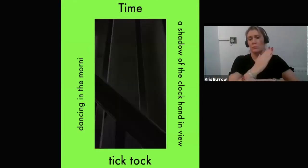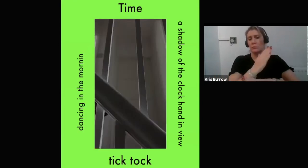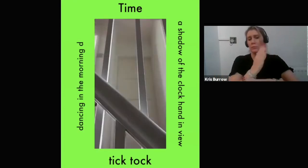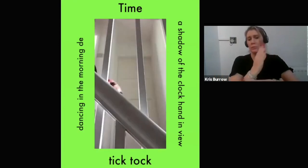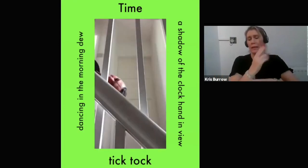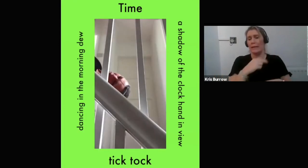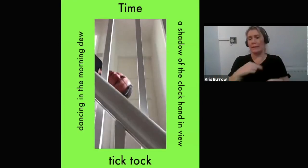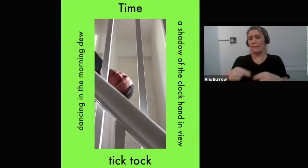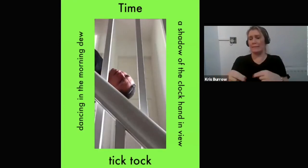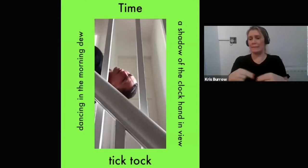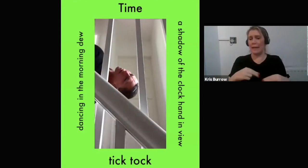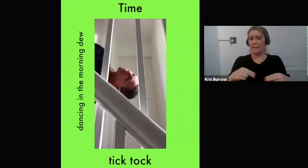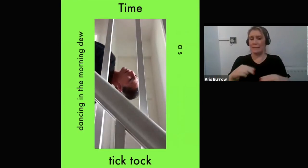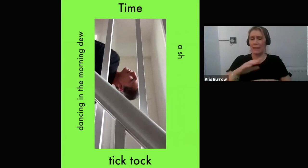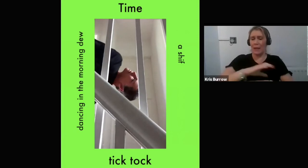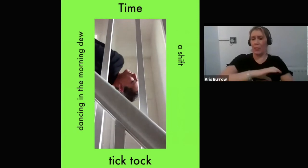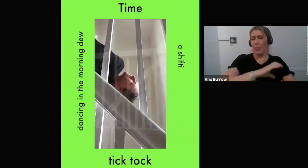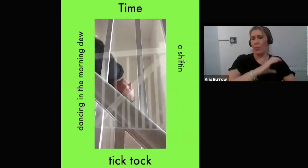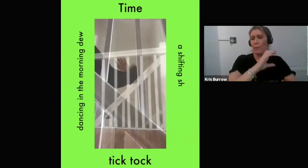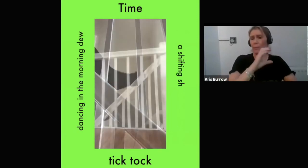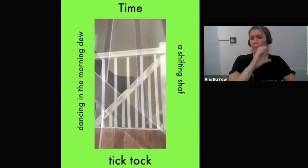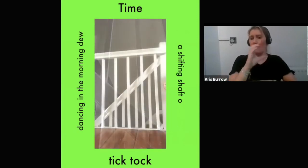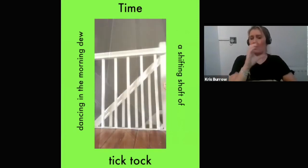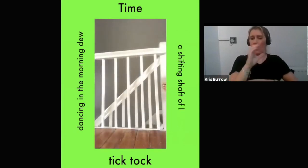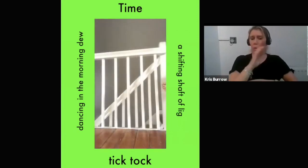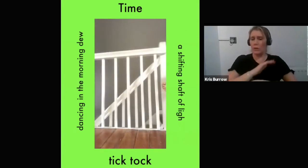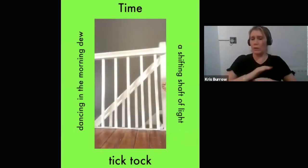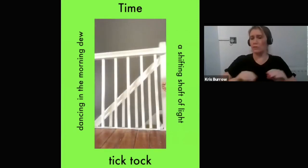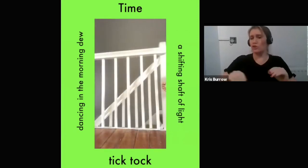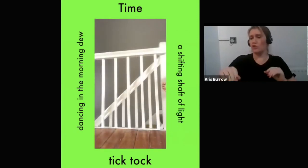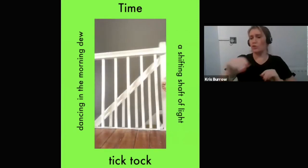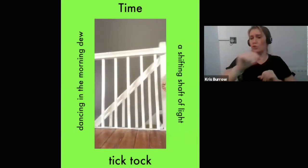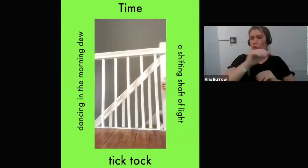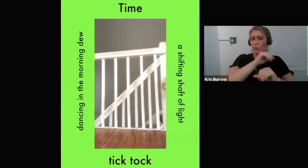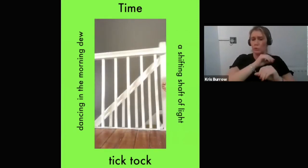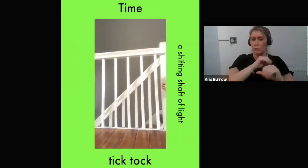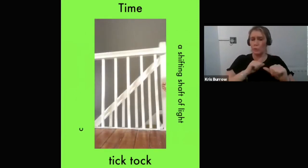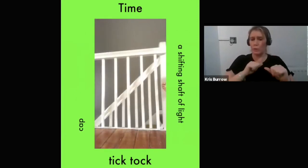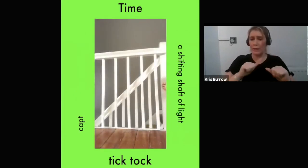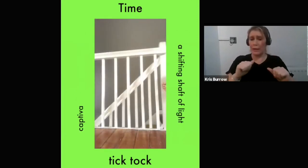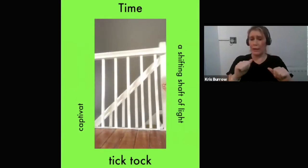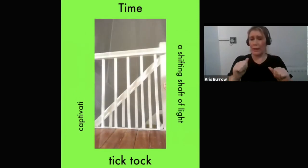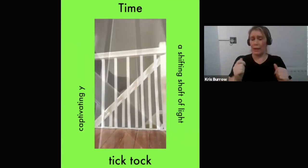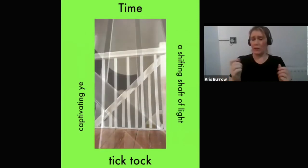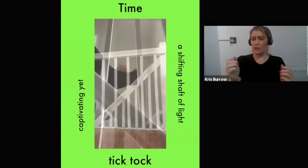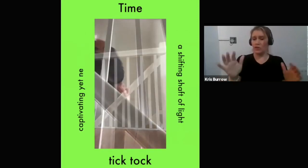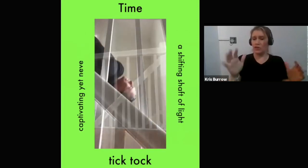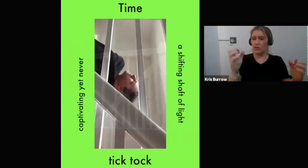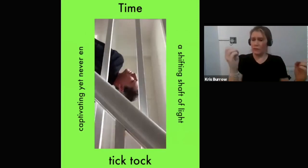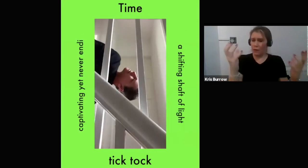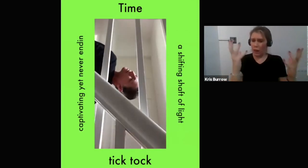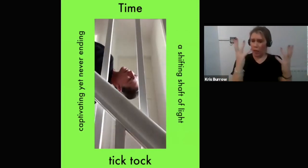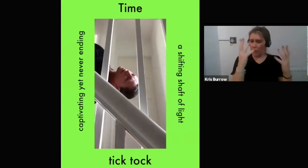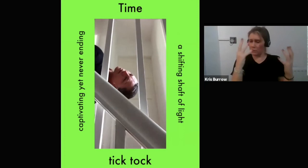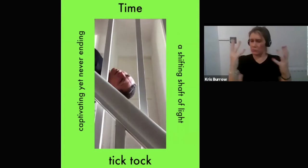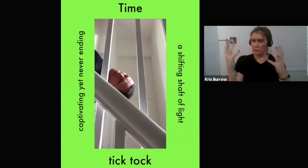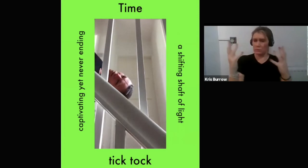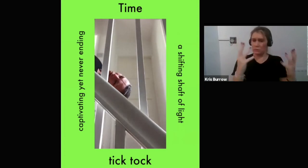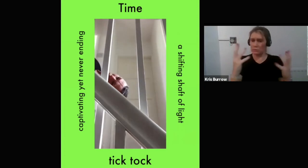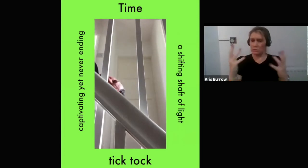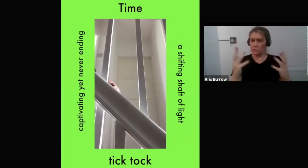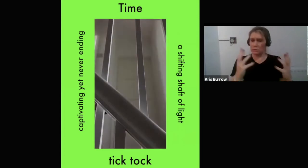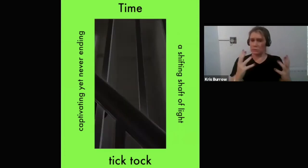morning dew. A shifting shaft of light, captivating yet never